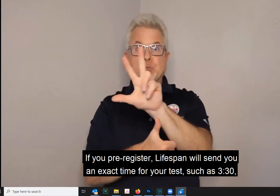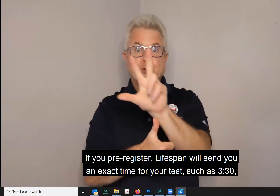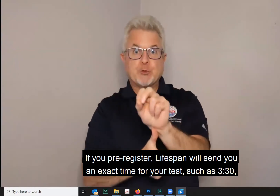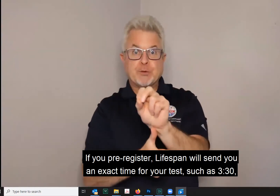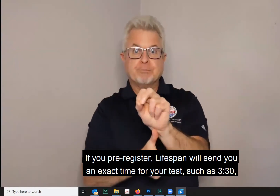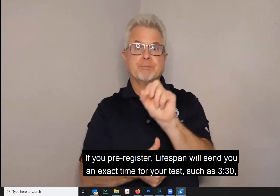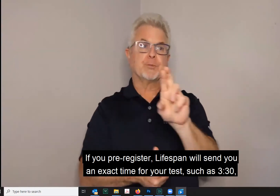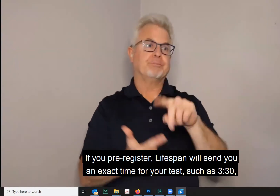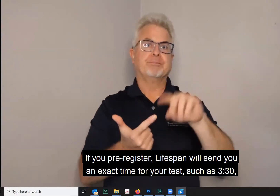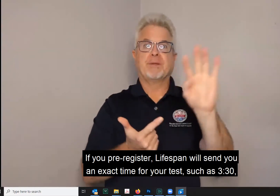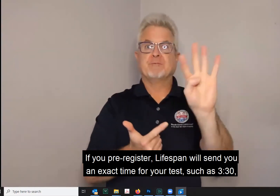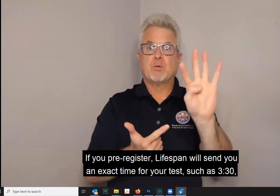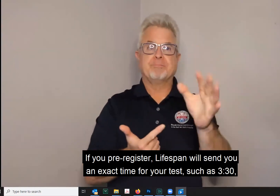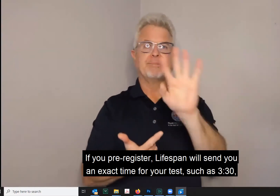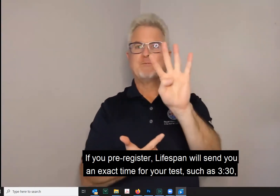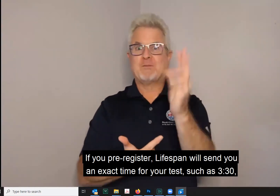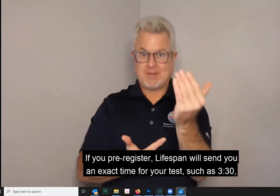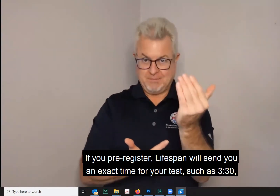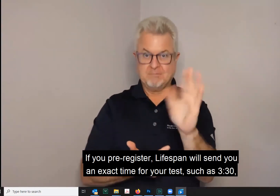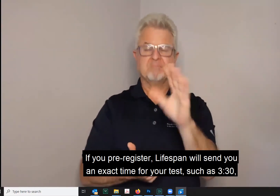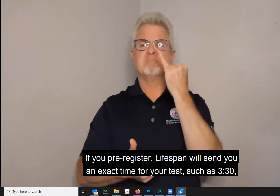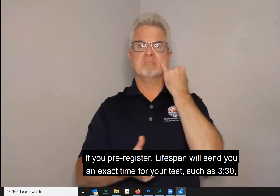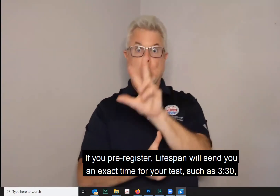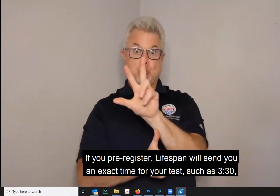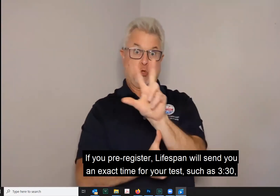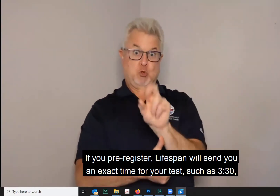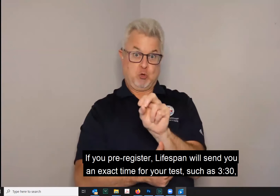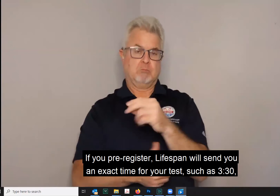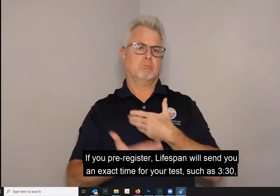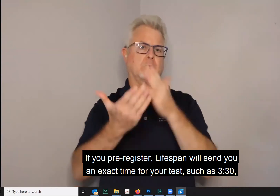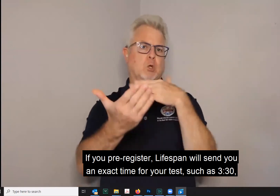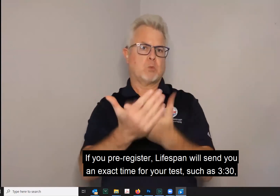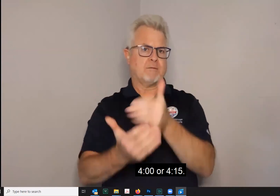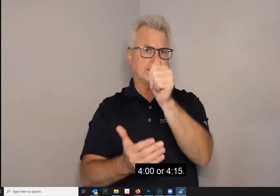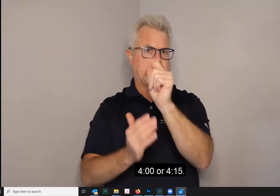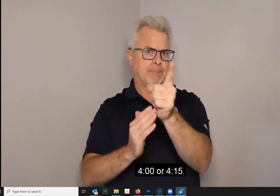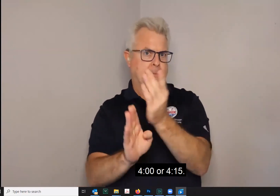as it is from 3 to 5:30. If you pre-register, Lifespan will send you an exact time